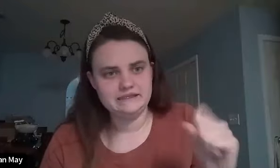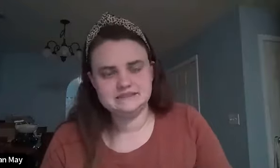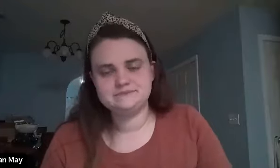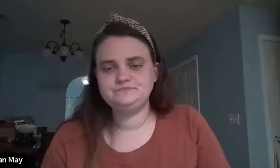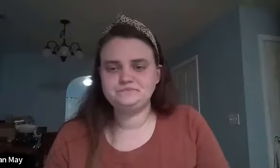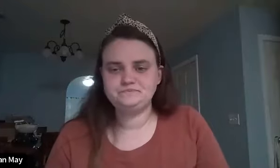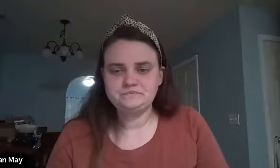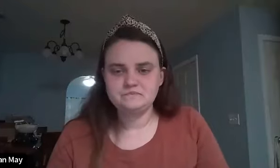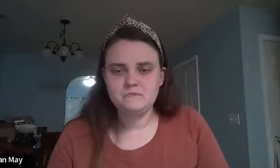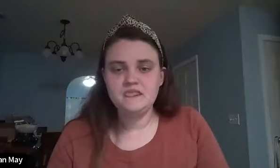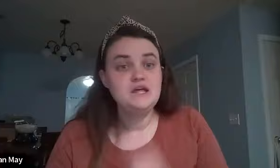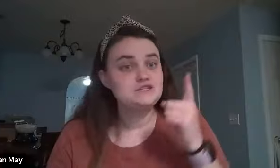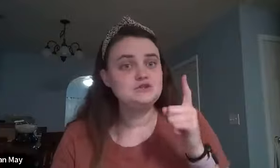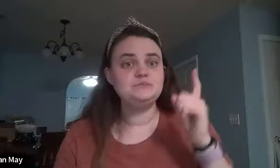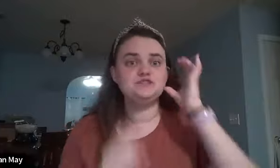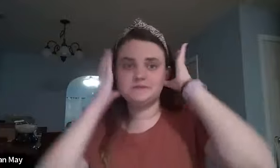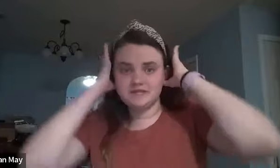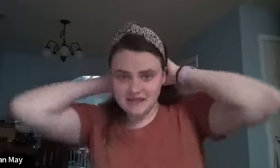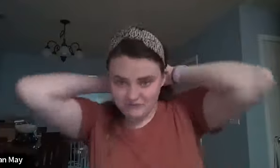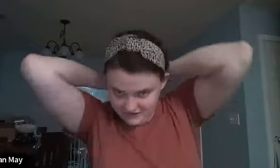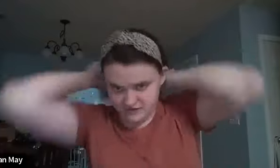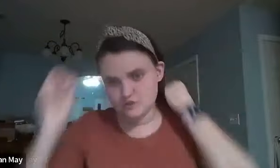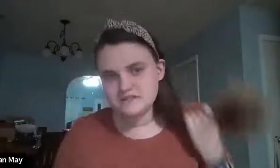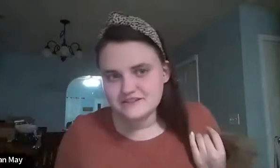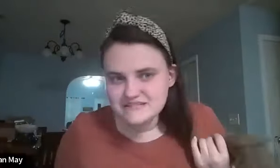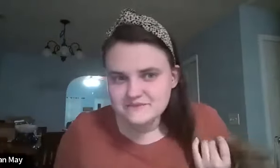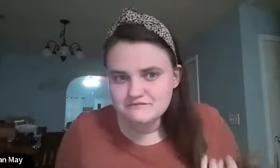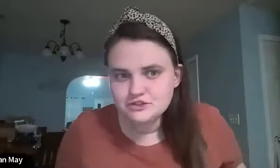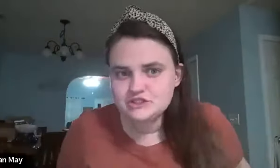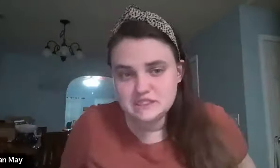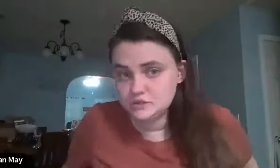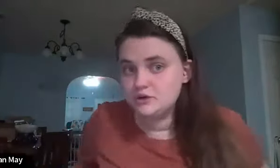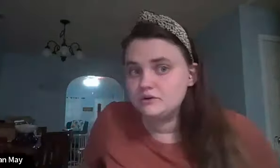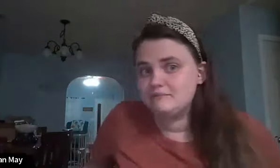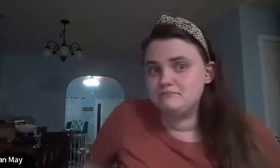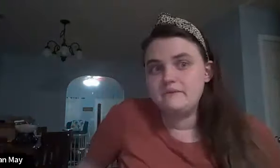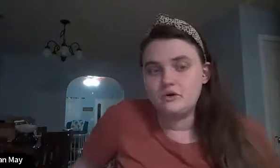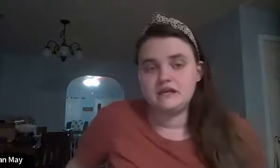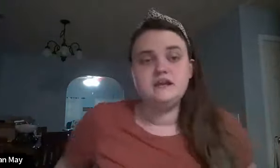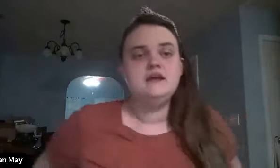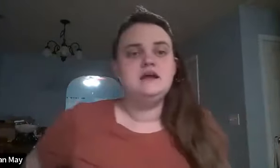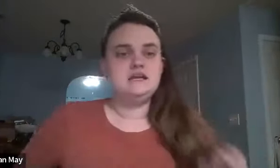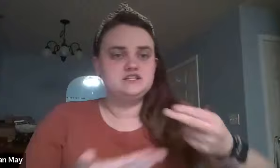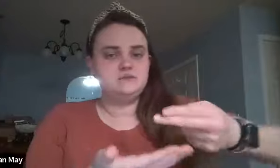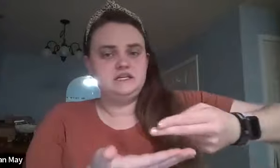wings. Soup does have one. Soup is also the same sign for cereal, like in the morning, and it's gonna be.